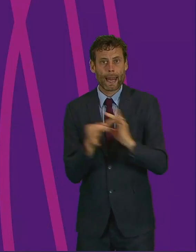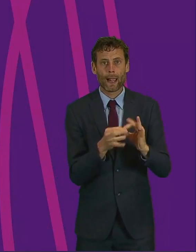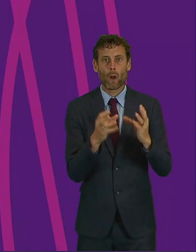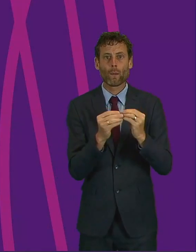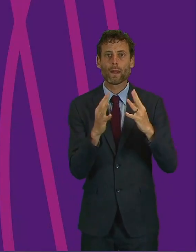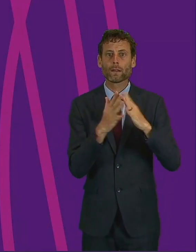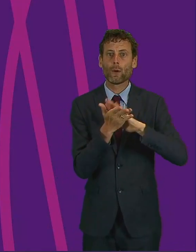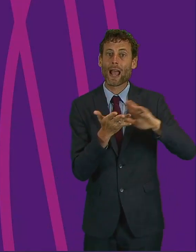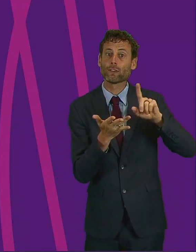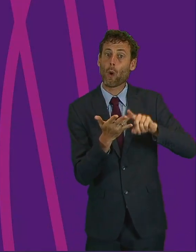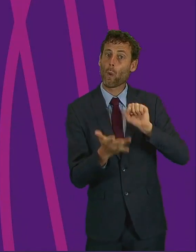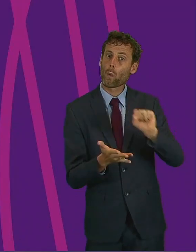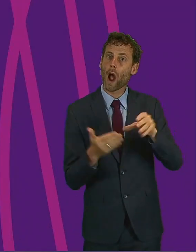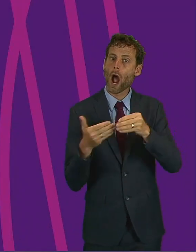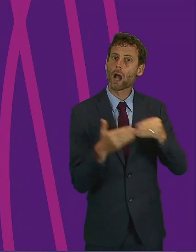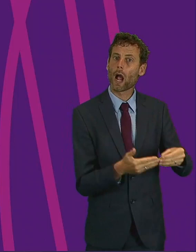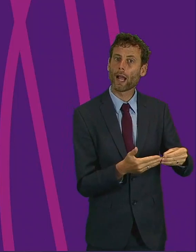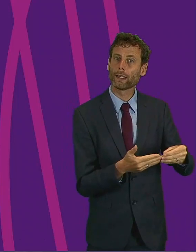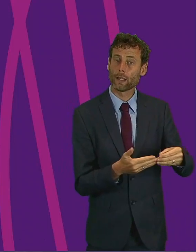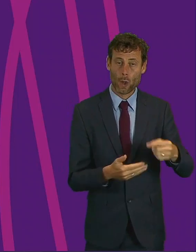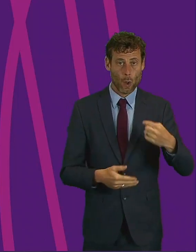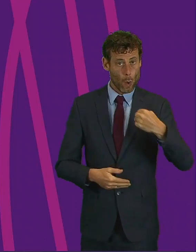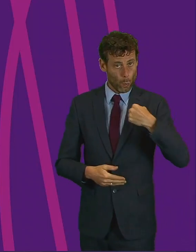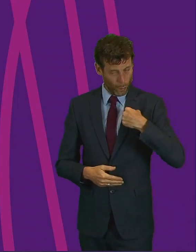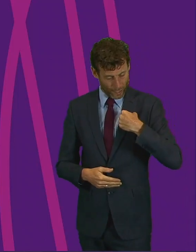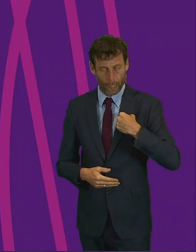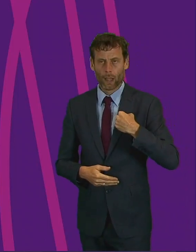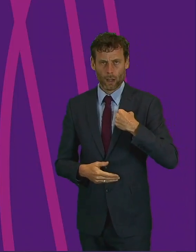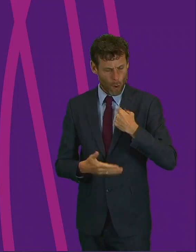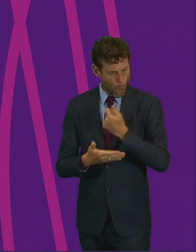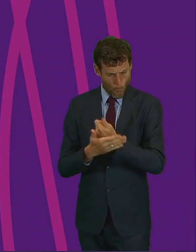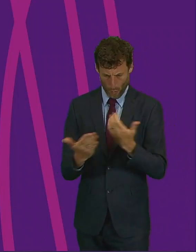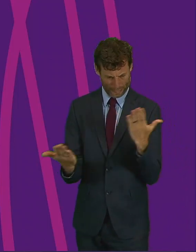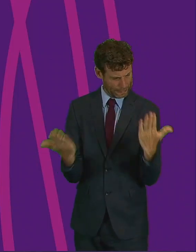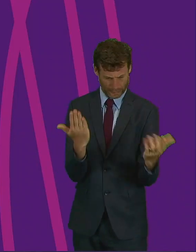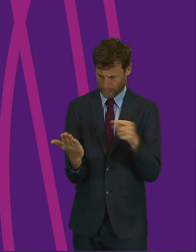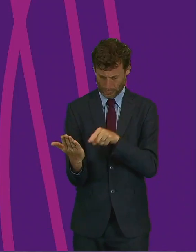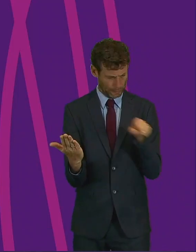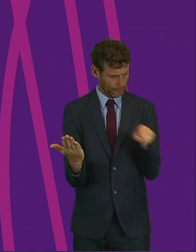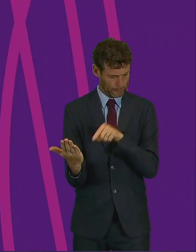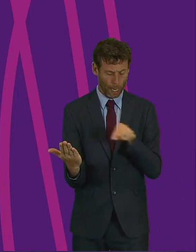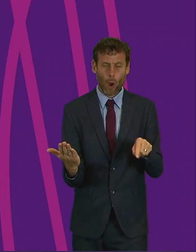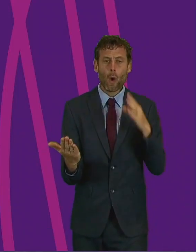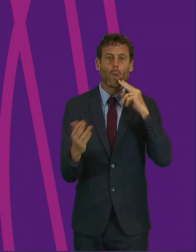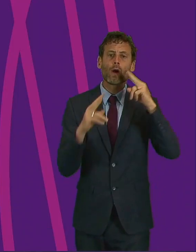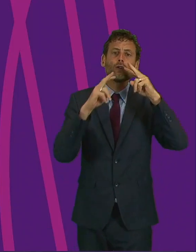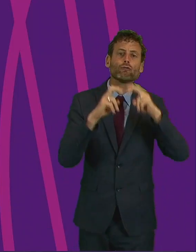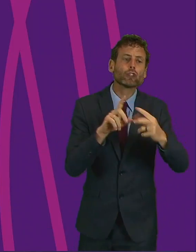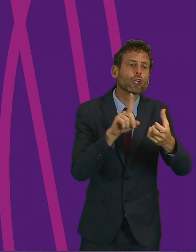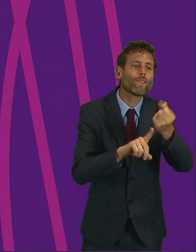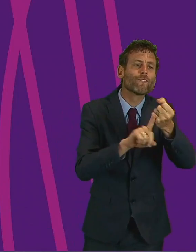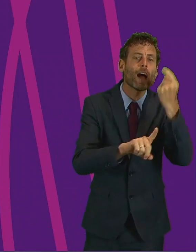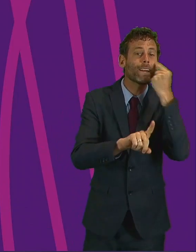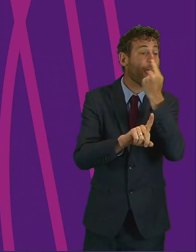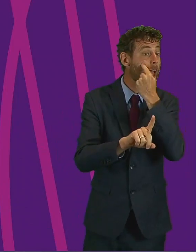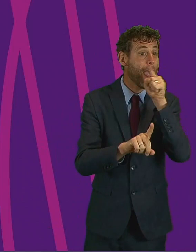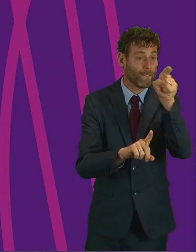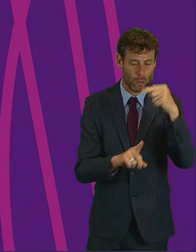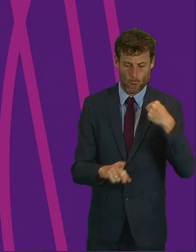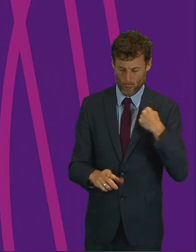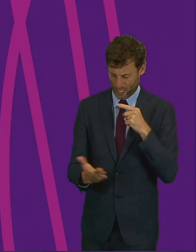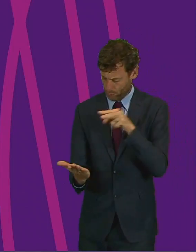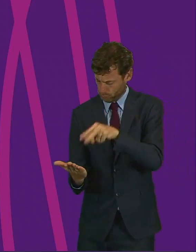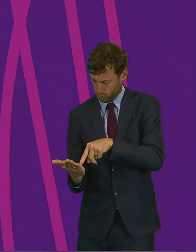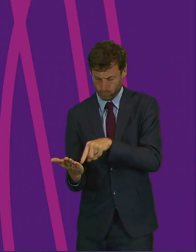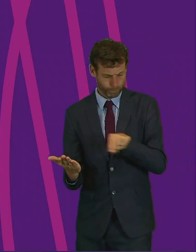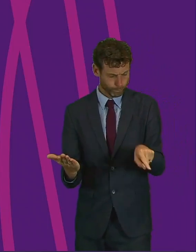we will continue to make sure that we adapt our approaches as any evidence and advice that comes from authorities like that